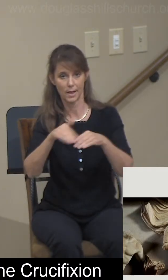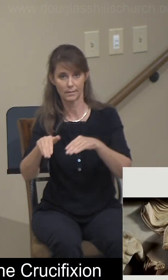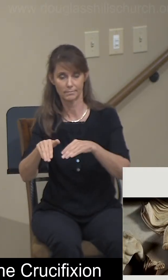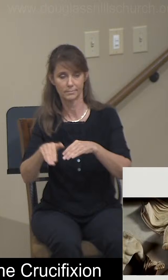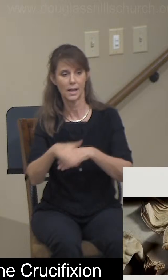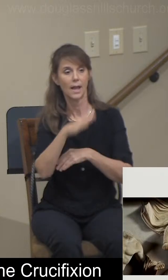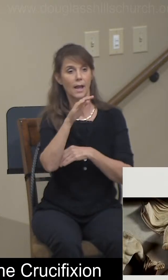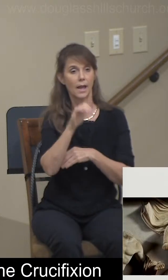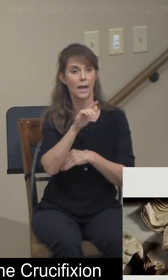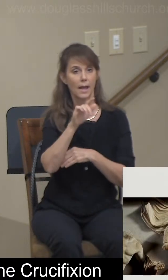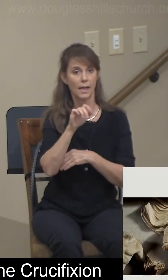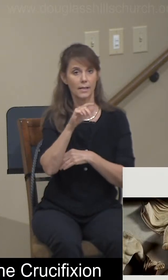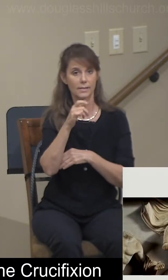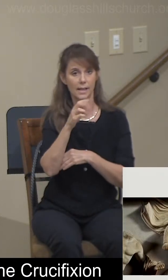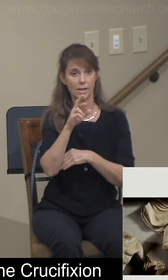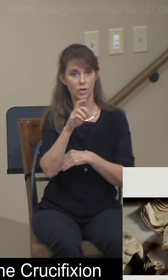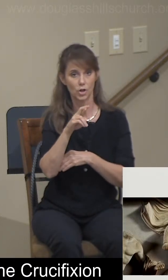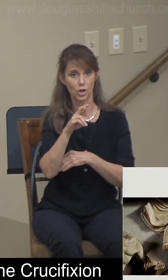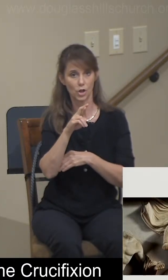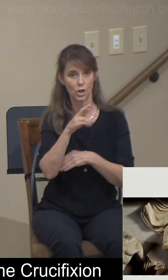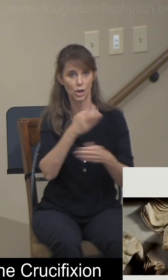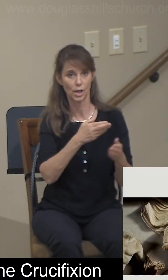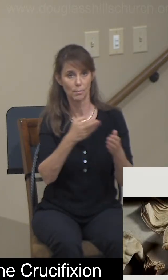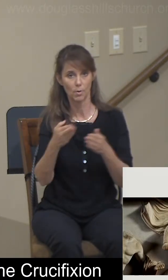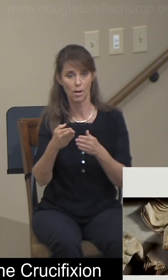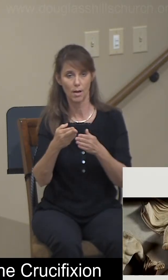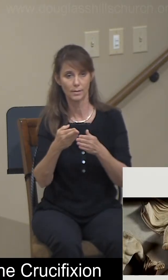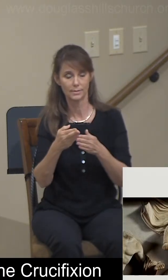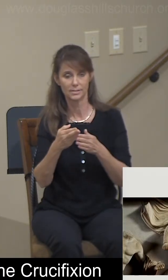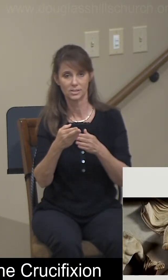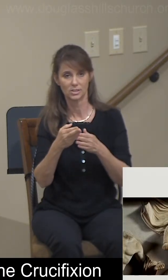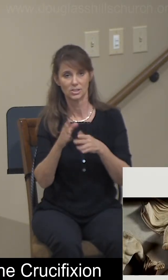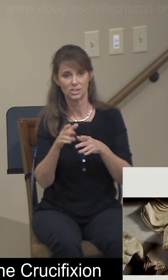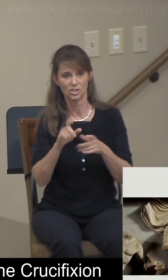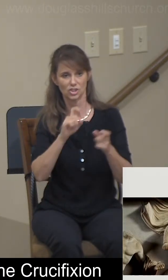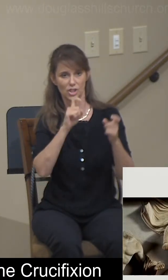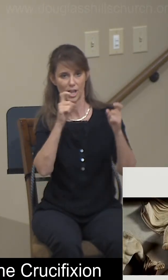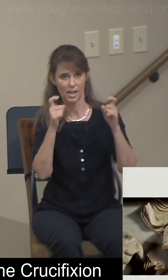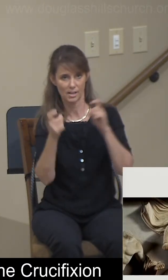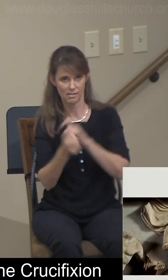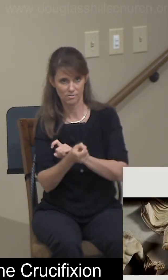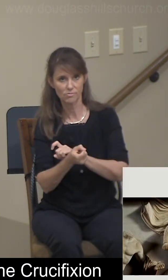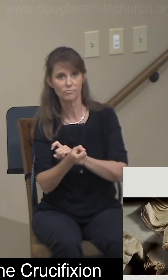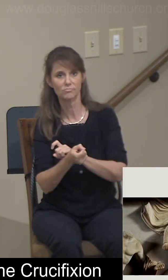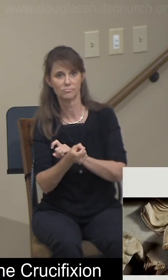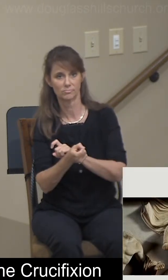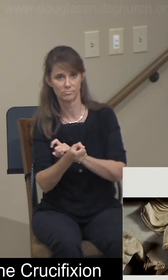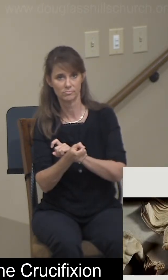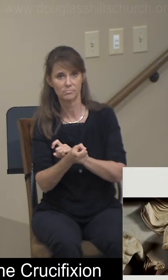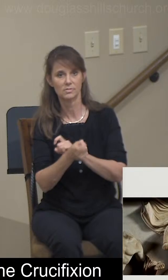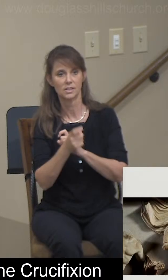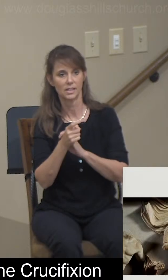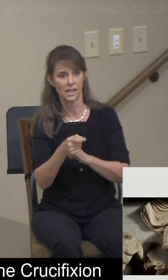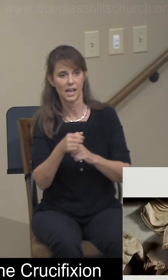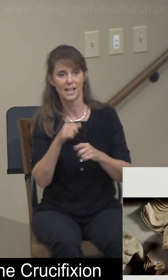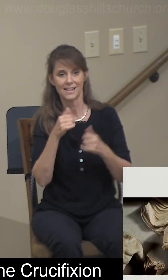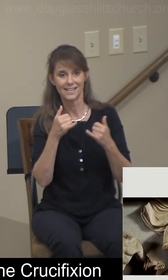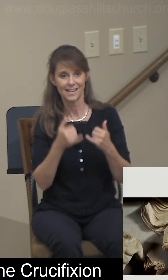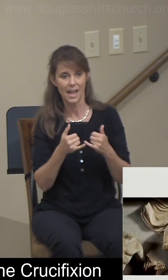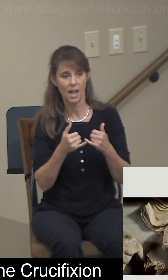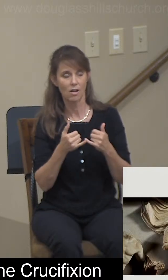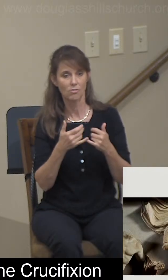Alexander brought a sea change to the eastern Mediterranean and the extension of a civilization that has shaped every